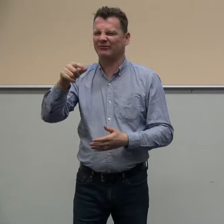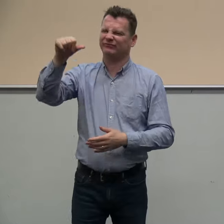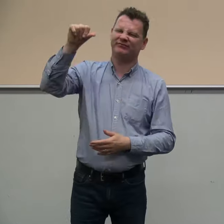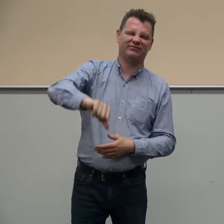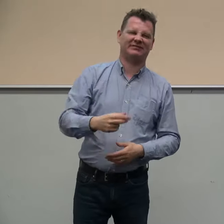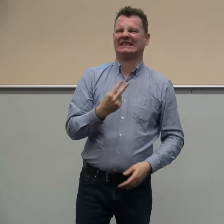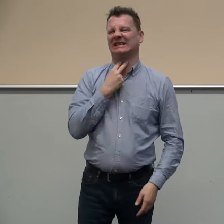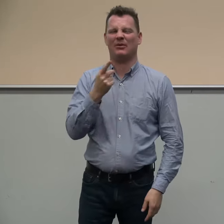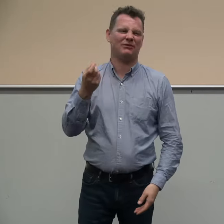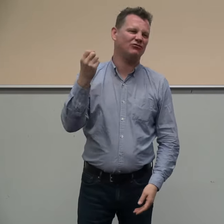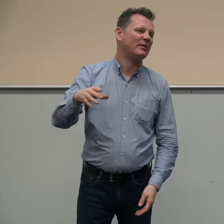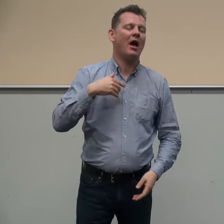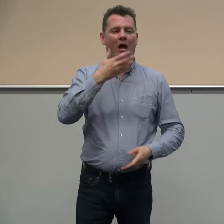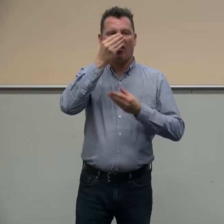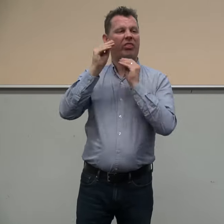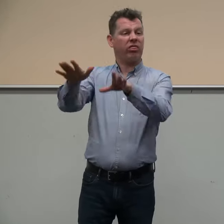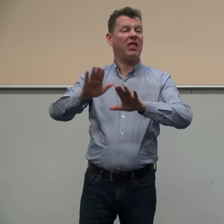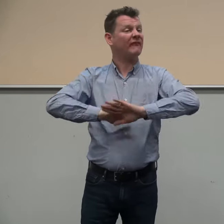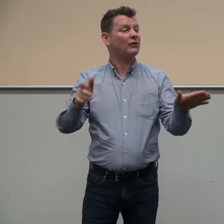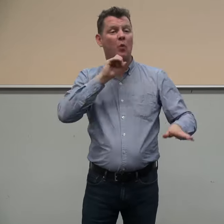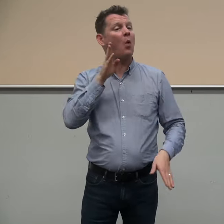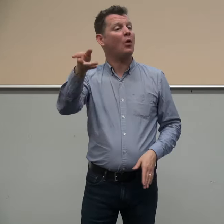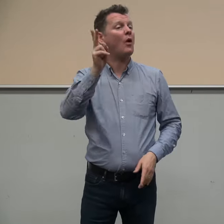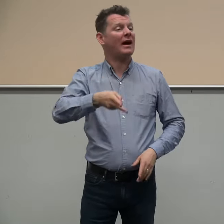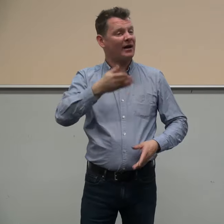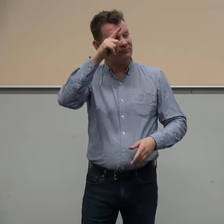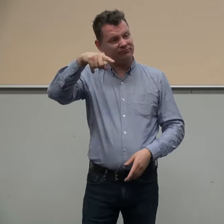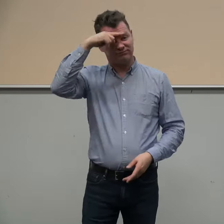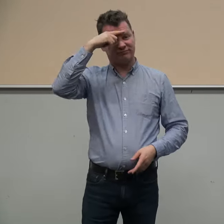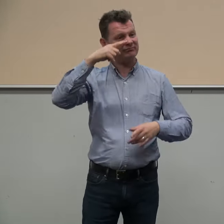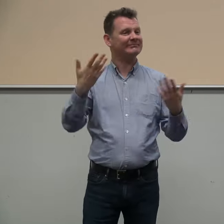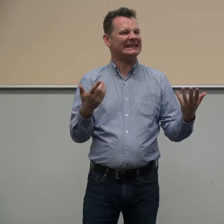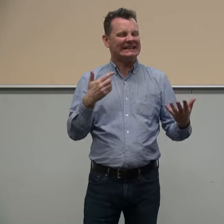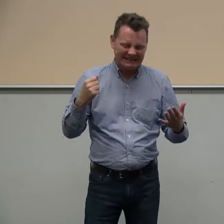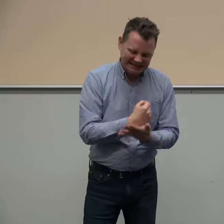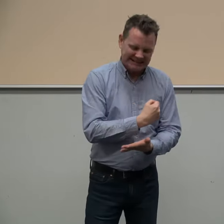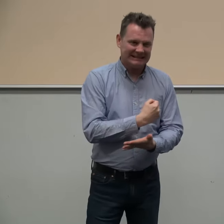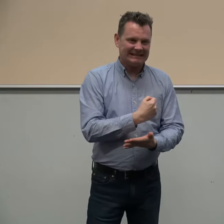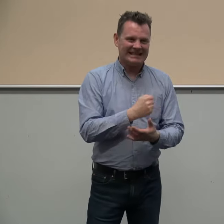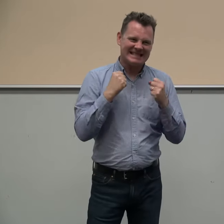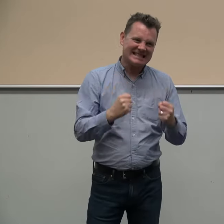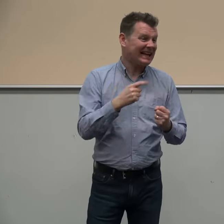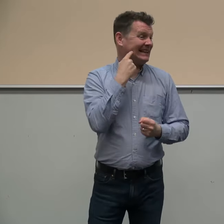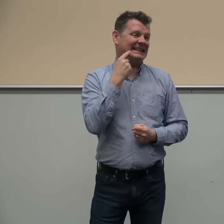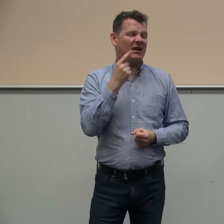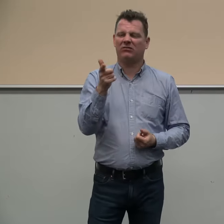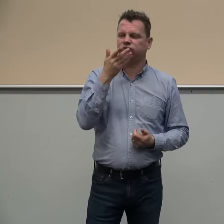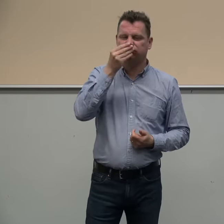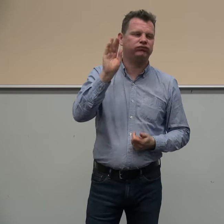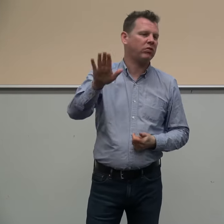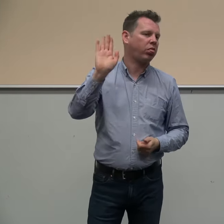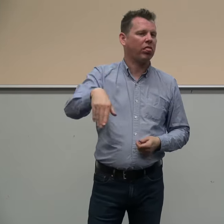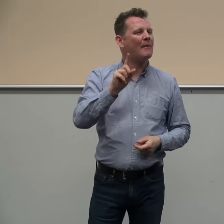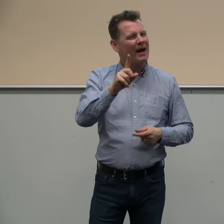conversation about how it could be improved. And that's understandable, but it also is another area, another link in that chain where more people could